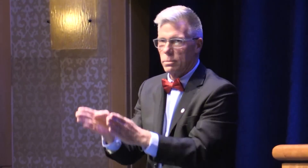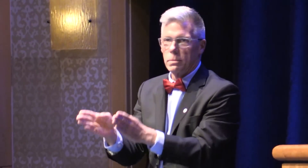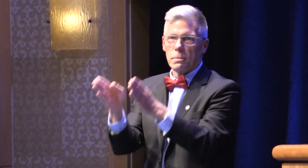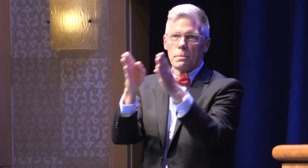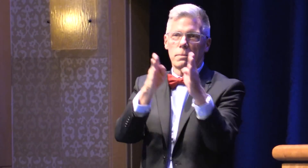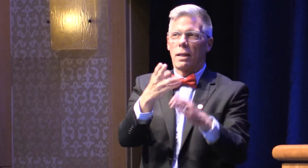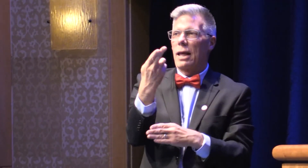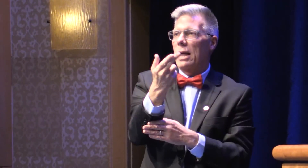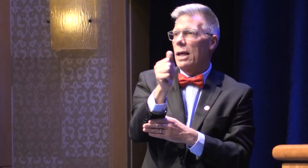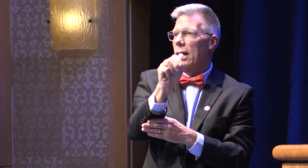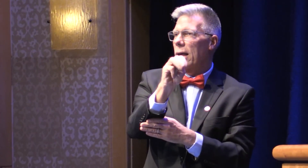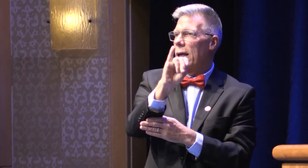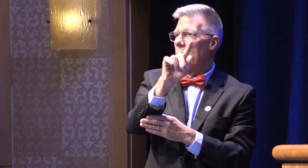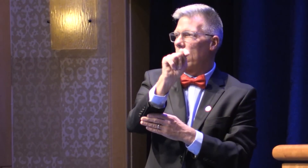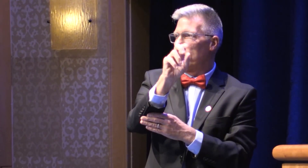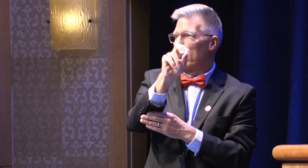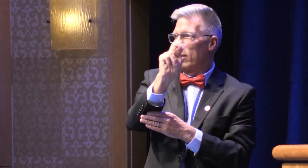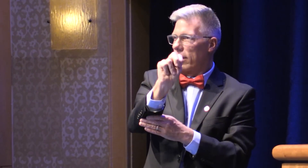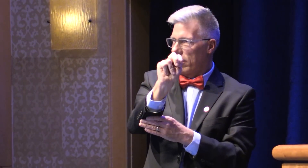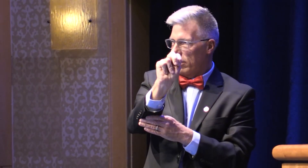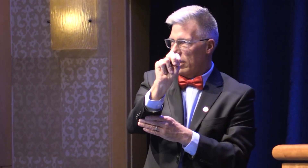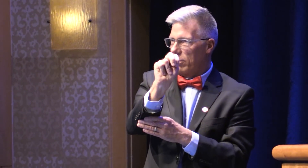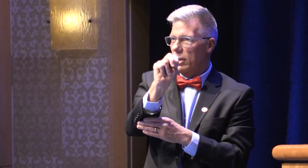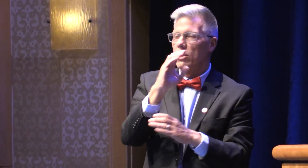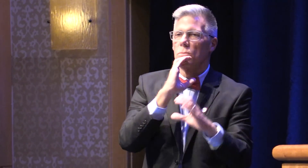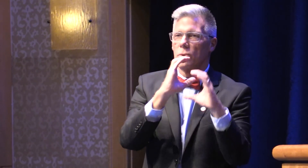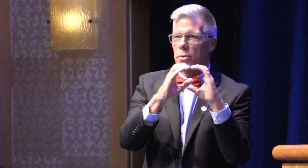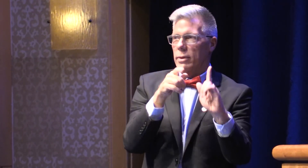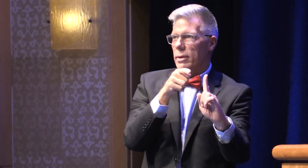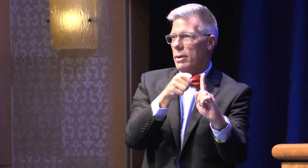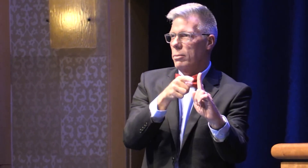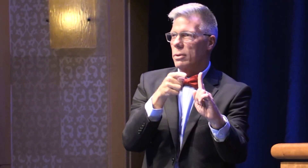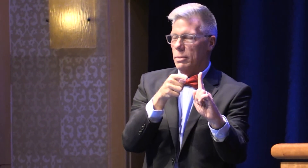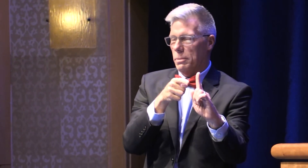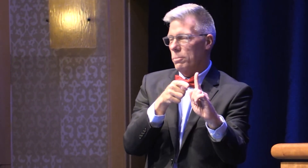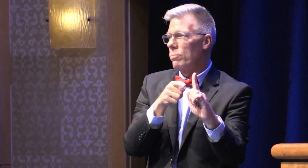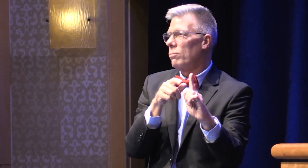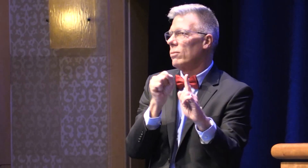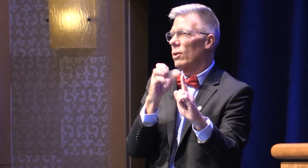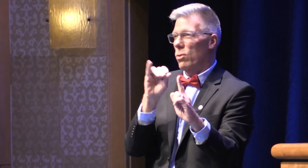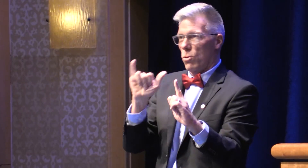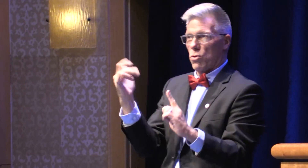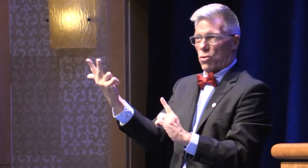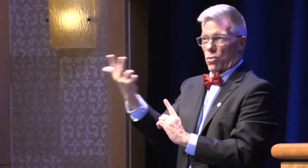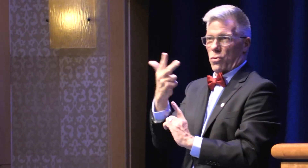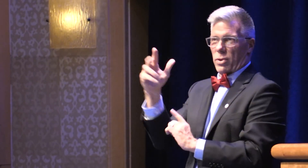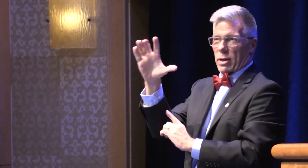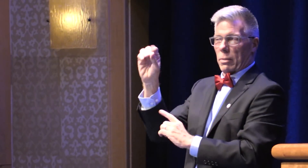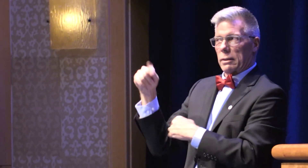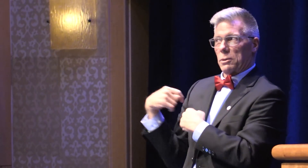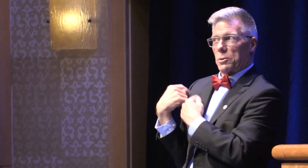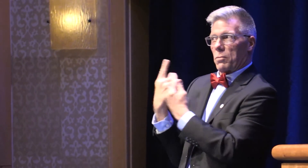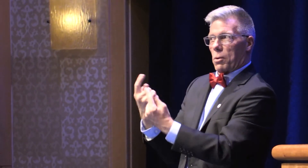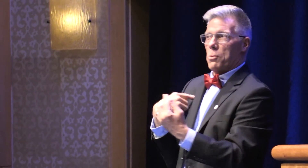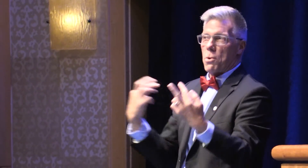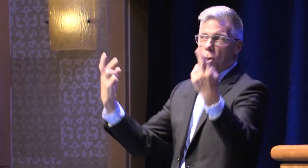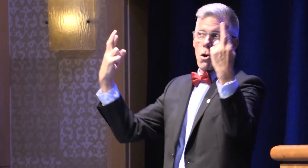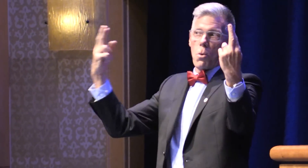Communications has given money for this program, and Hamilton Communications is also a sponsor. So those